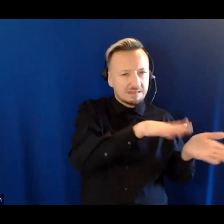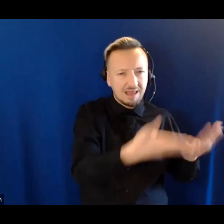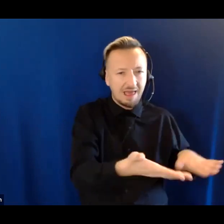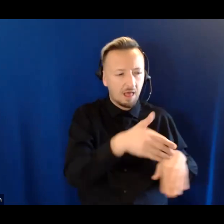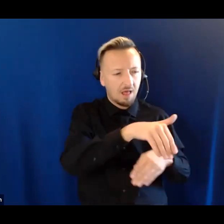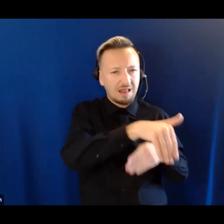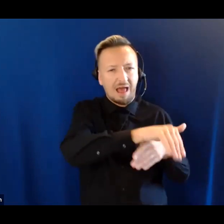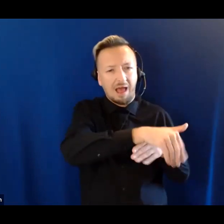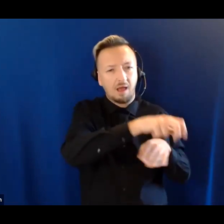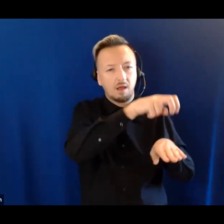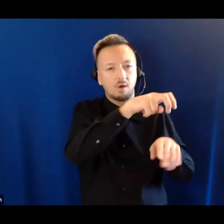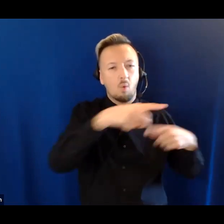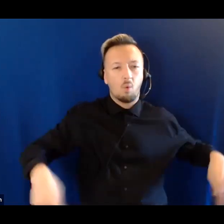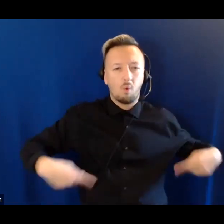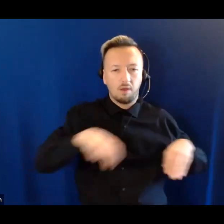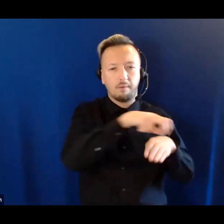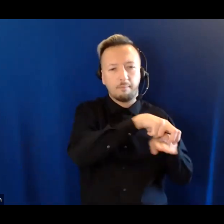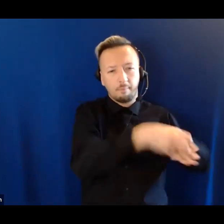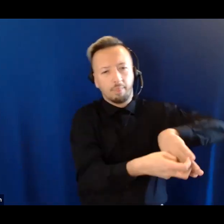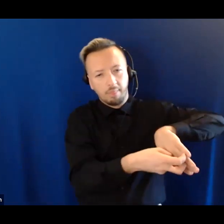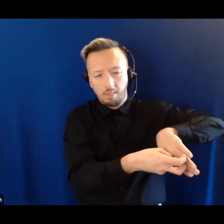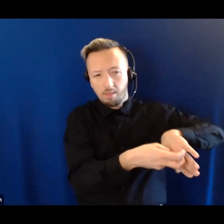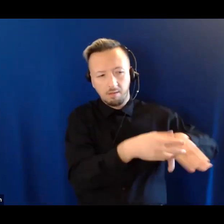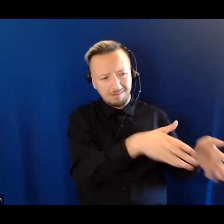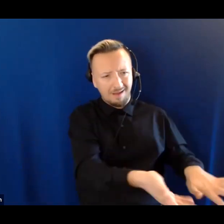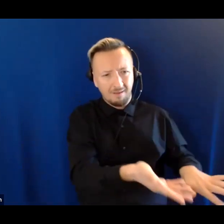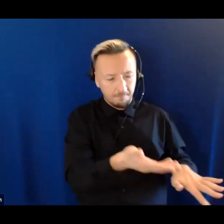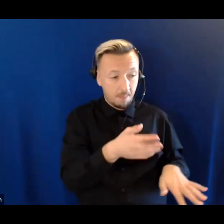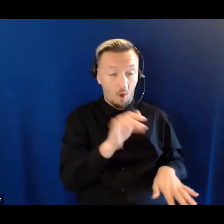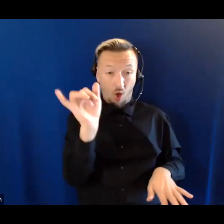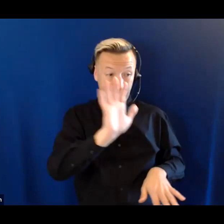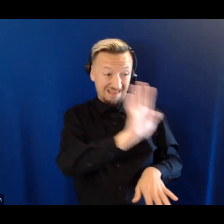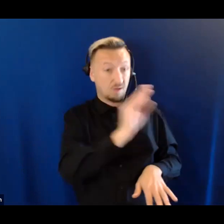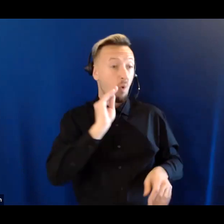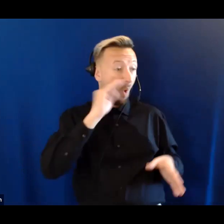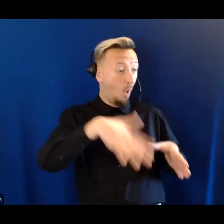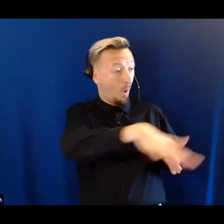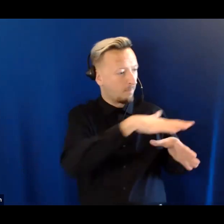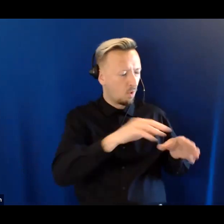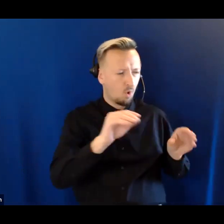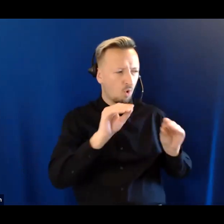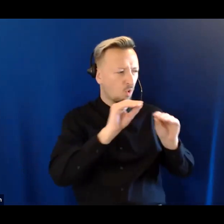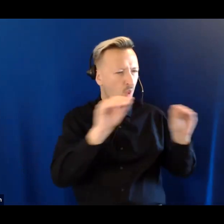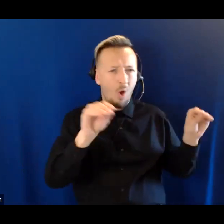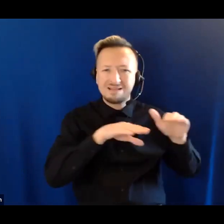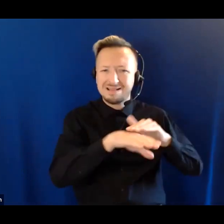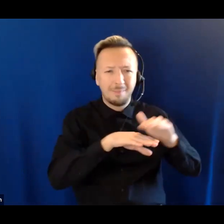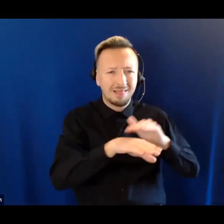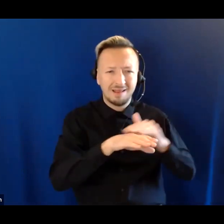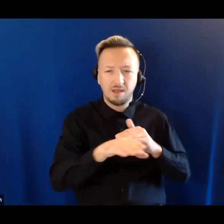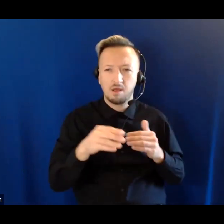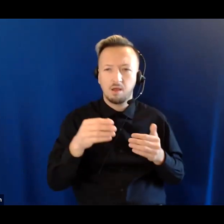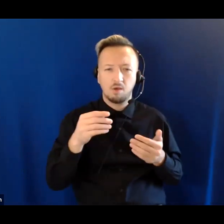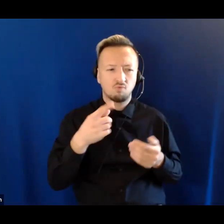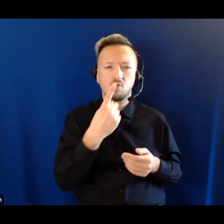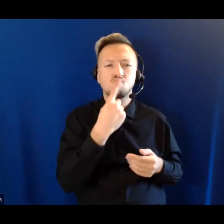night. He was also in a neighborhood that was not accessible. There was complete disinvestment from it. There was complete